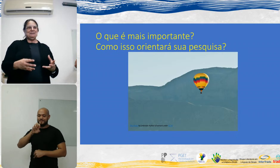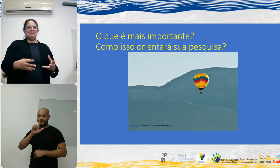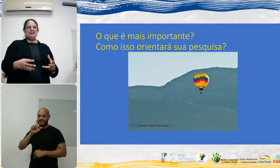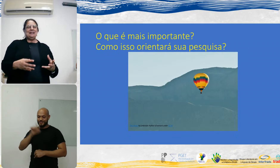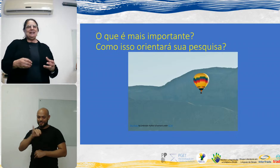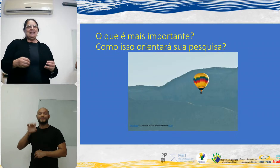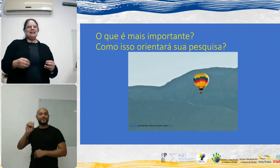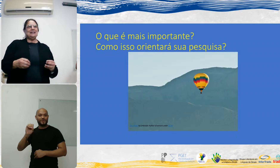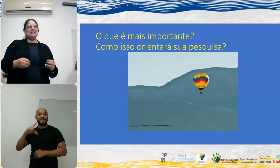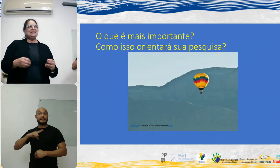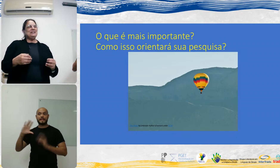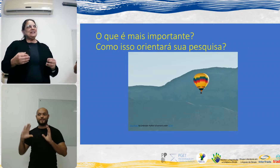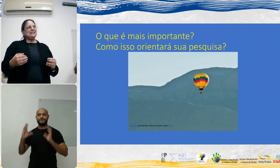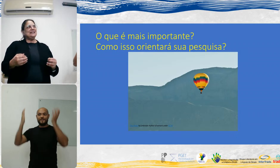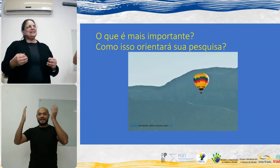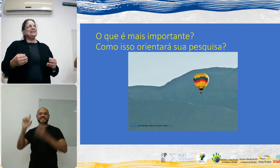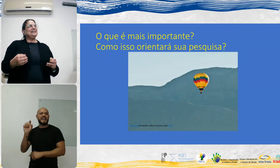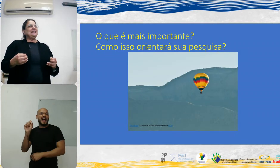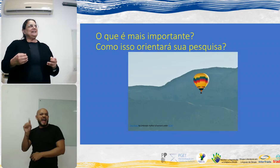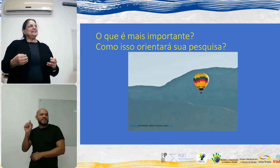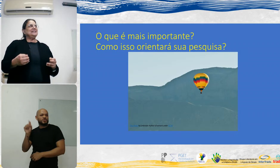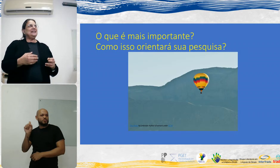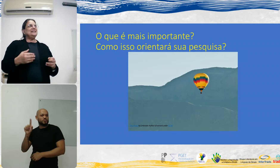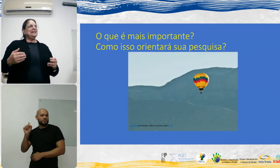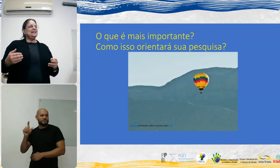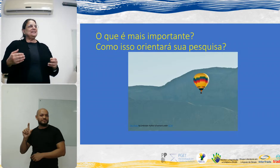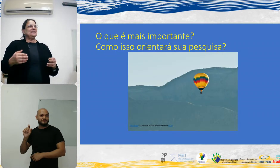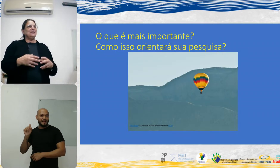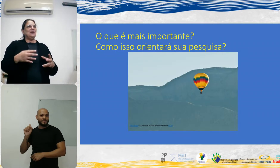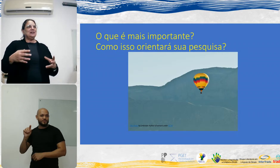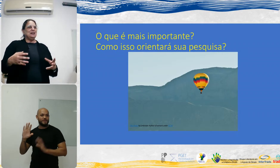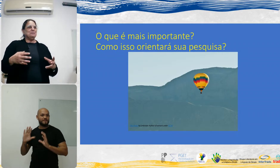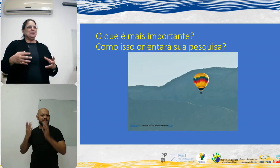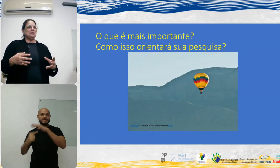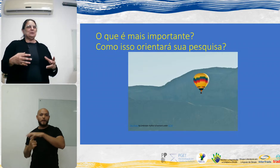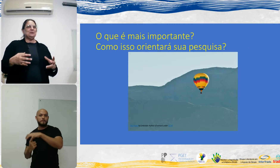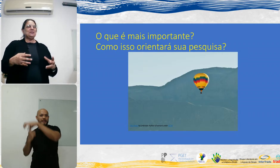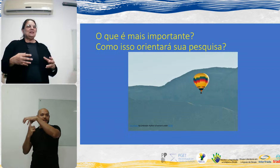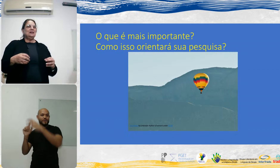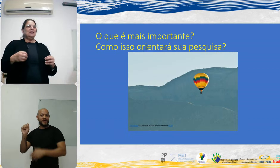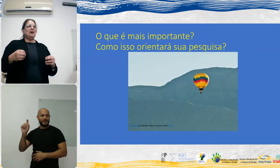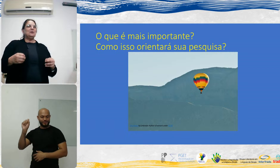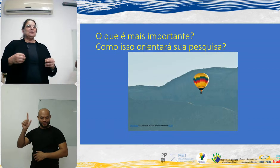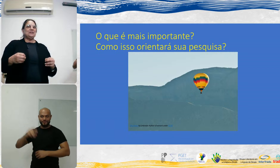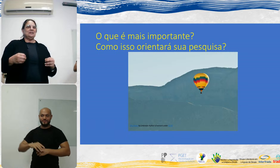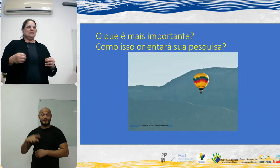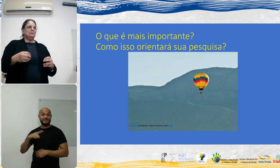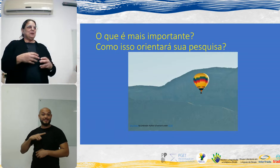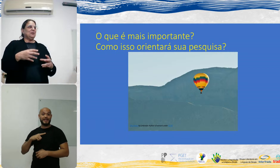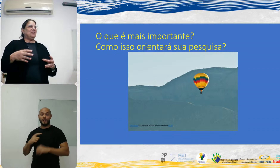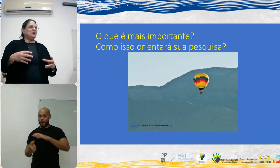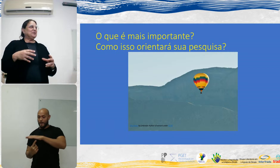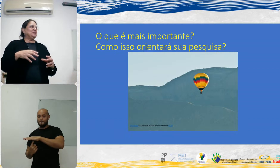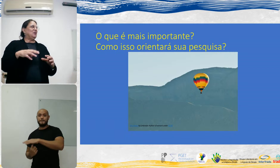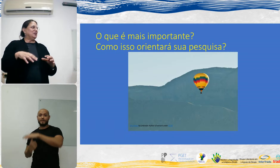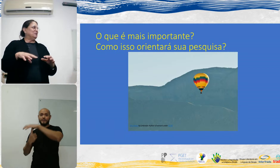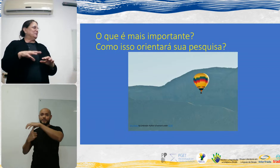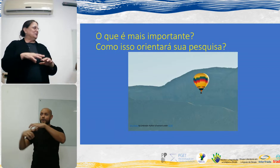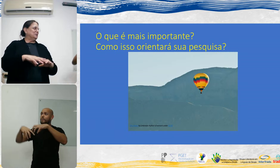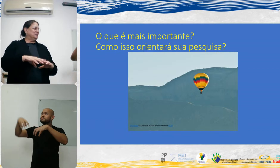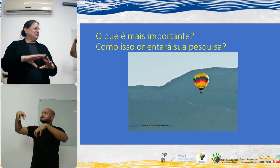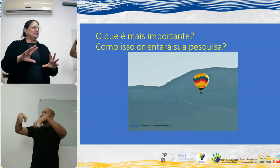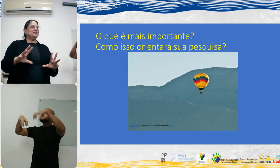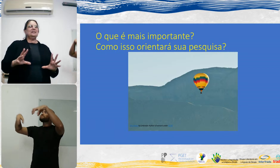Fiesta. And this fiesta is 10 days of hot air balloons, about 1,000 hot